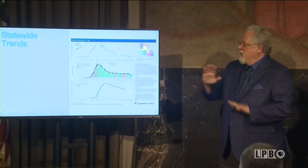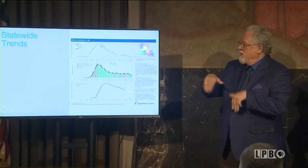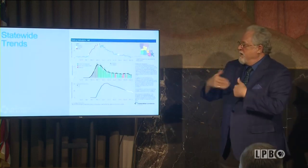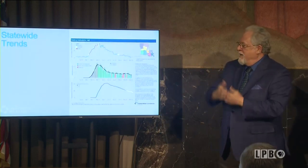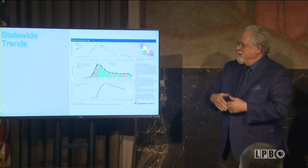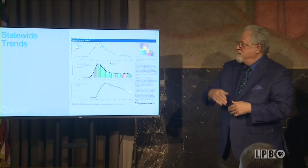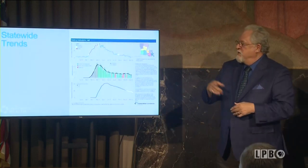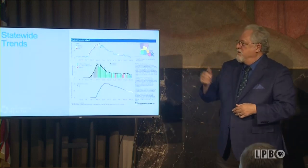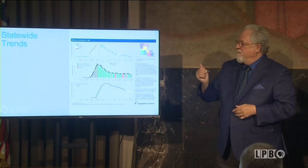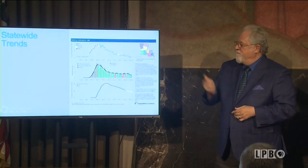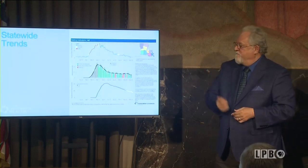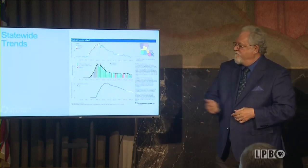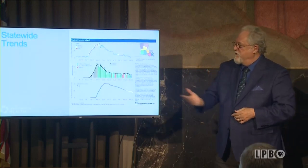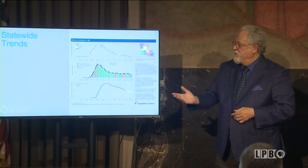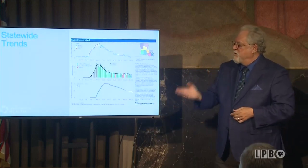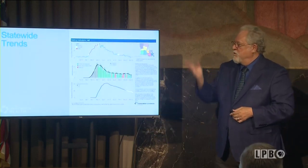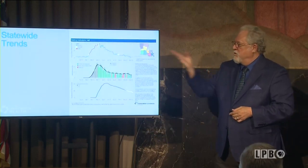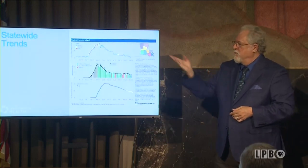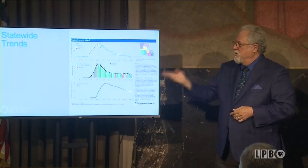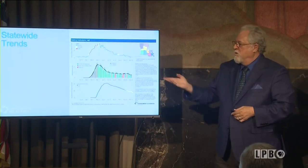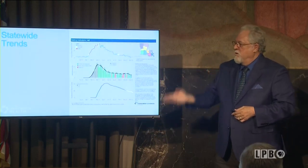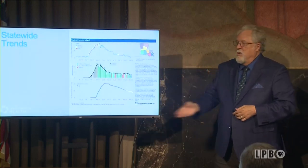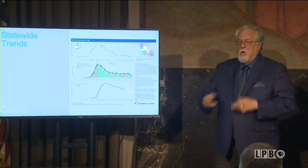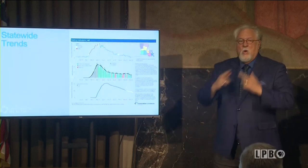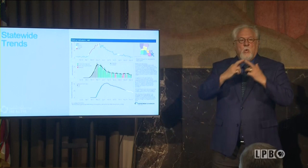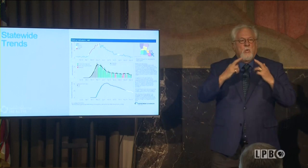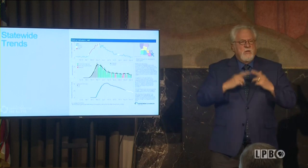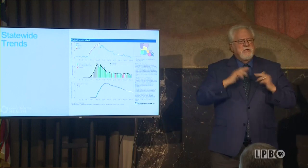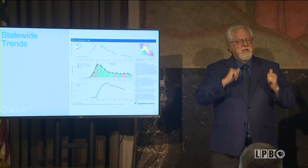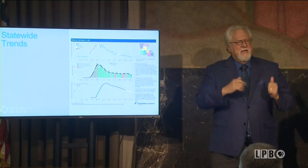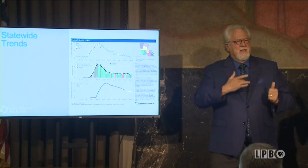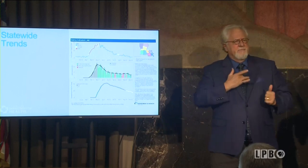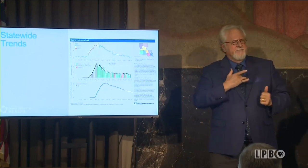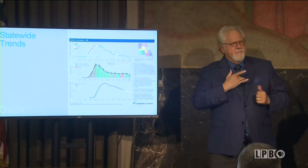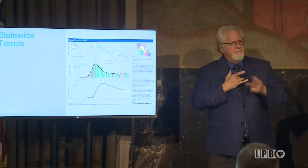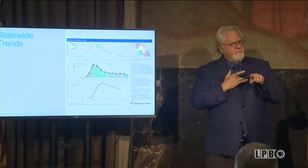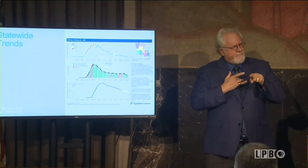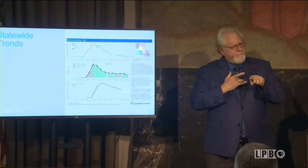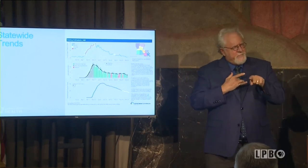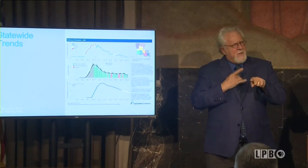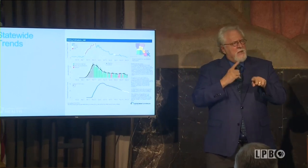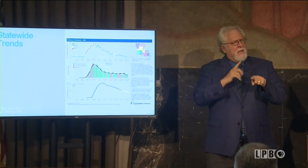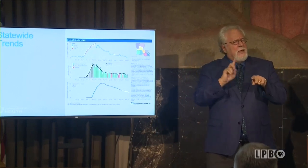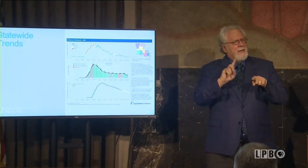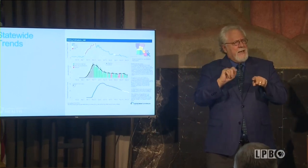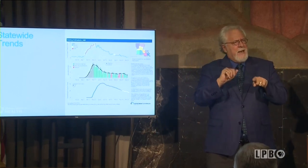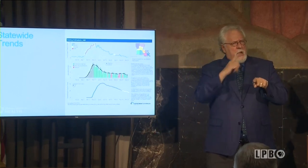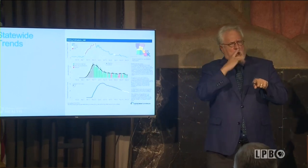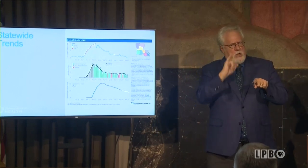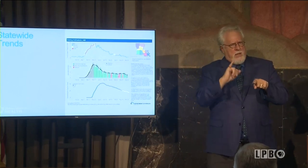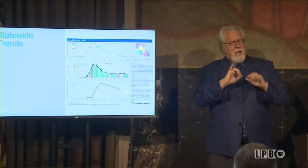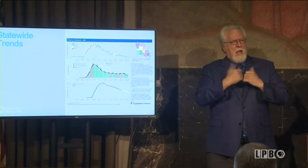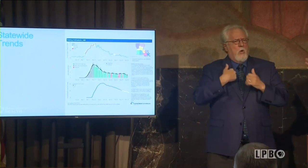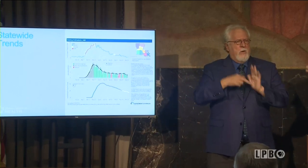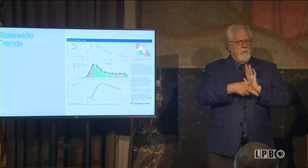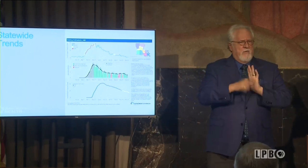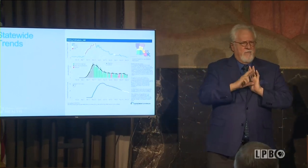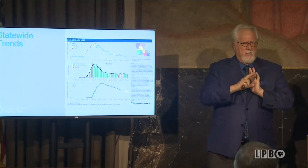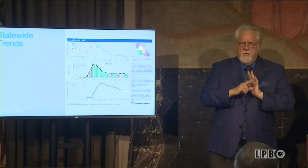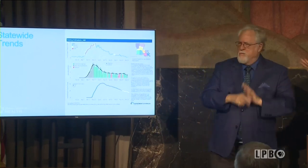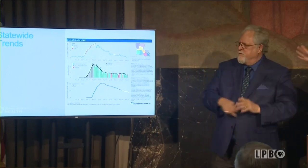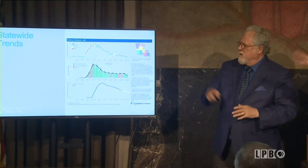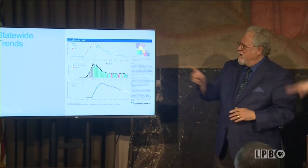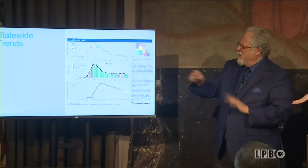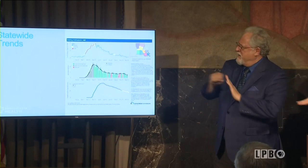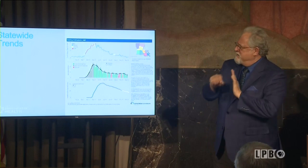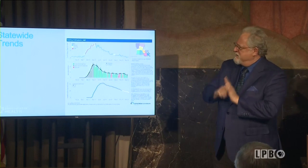you a few of the regions so you can kind of get a sense of what this data looks like and how we review it. So these are the statewide